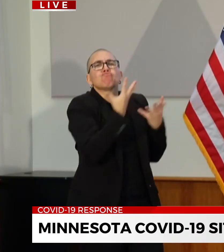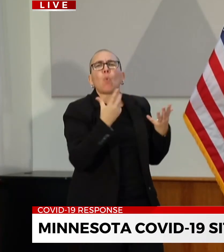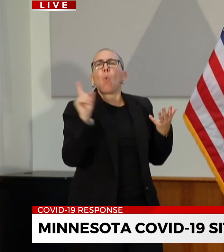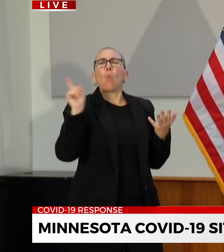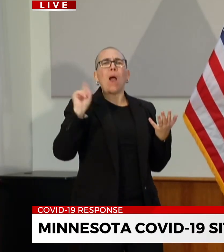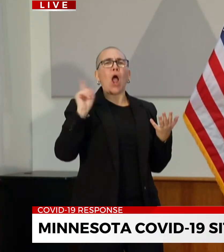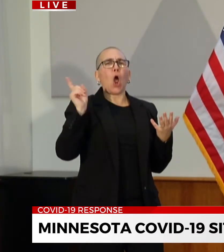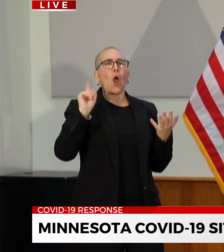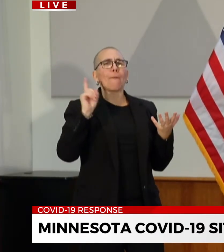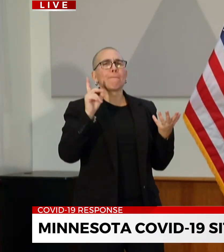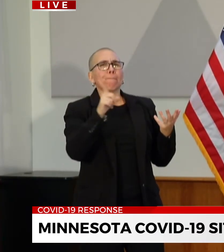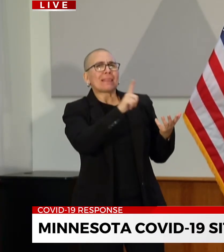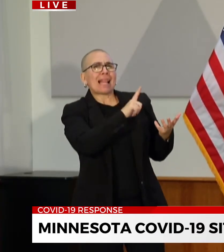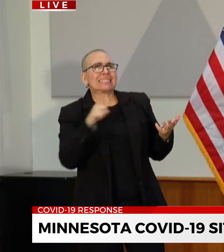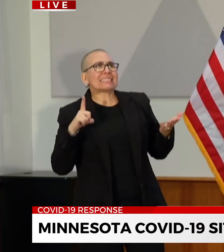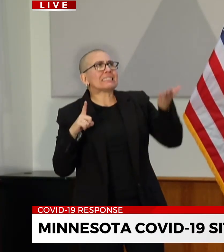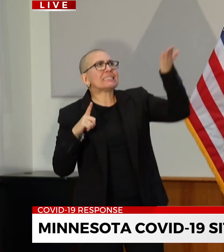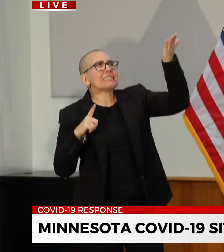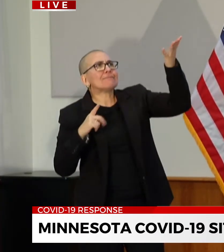Pardon me? Where the negotiations?